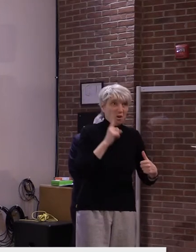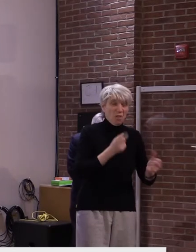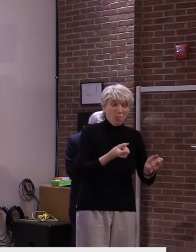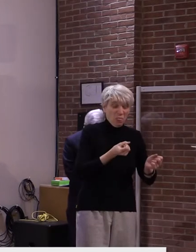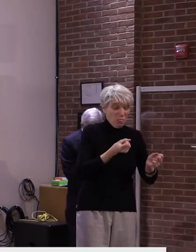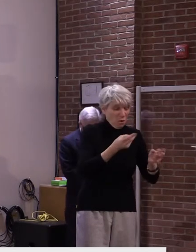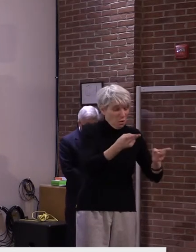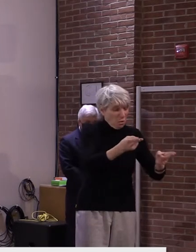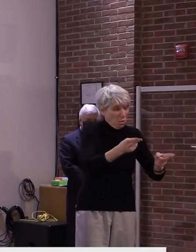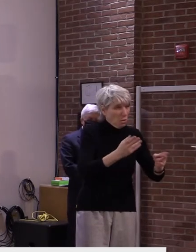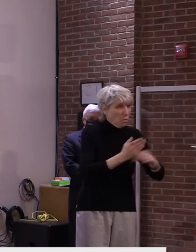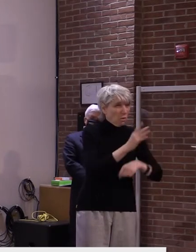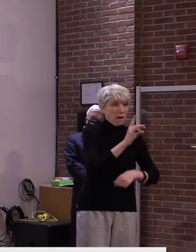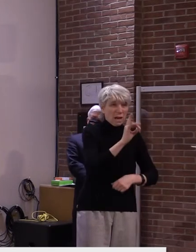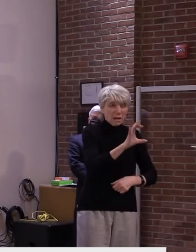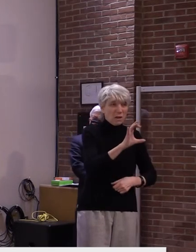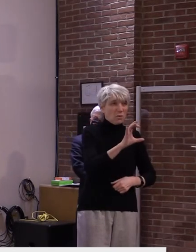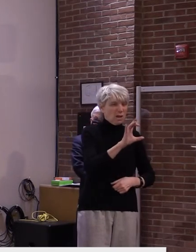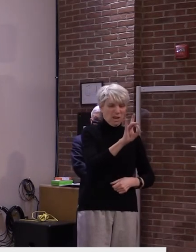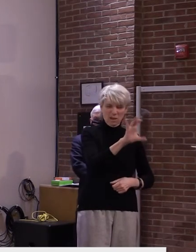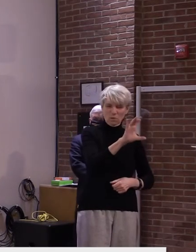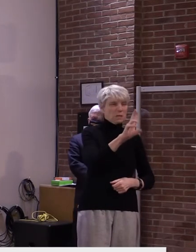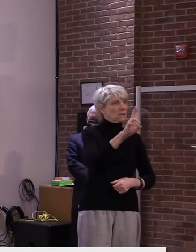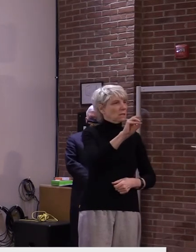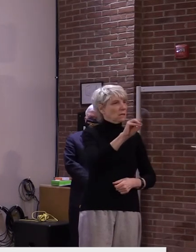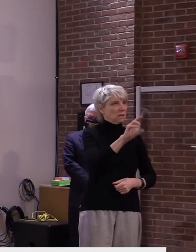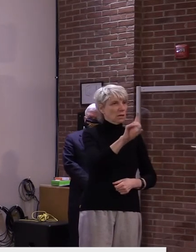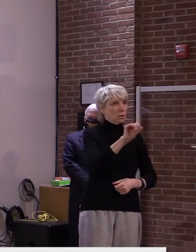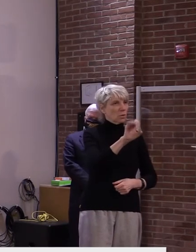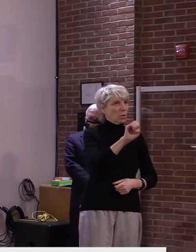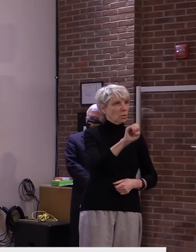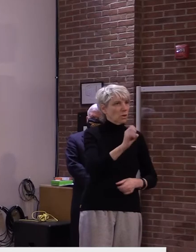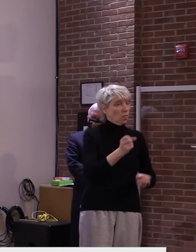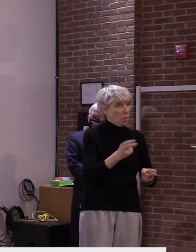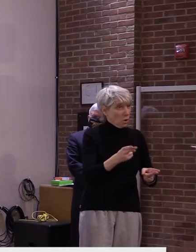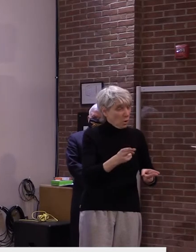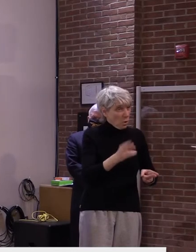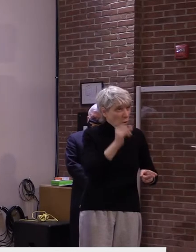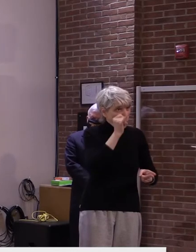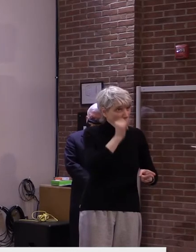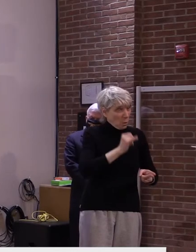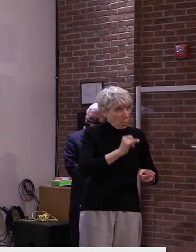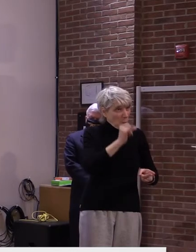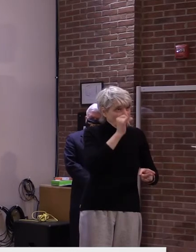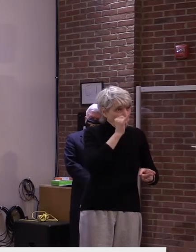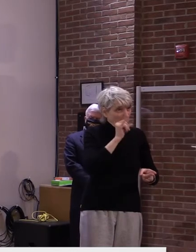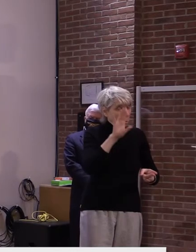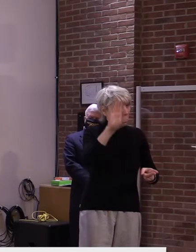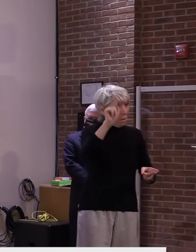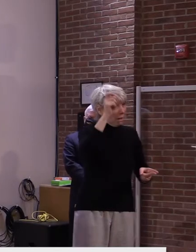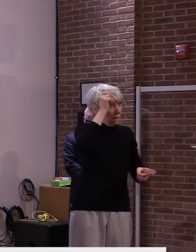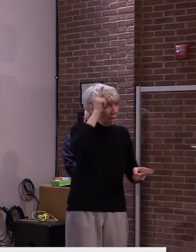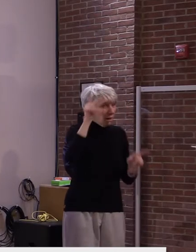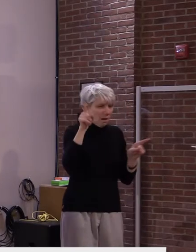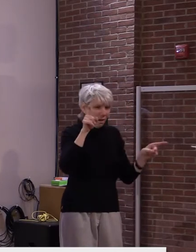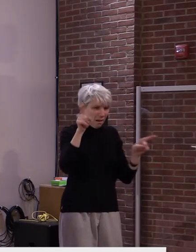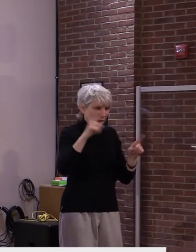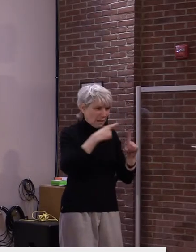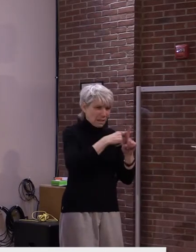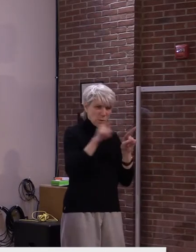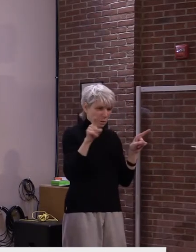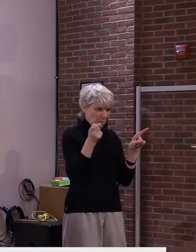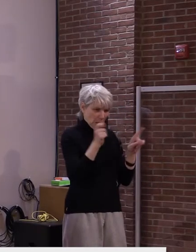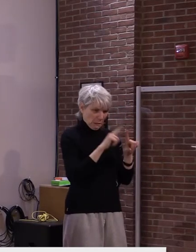large amount of vaccine involved, 860 doses, and the specifics of the situation, we, along with